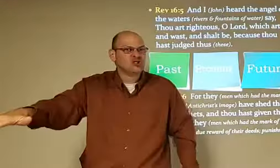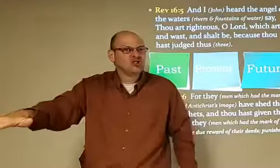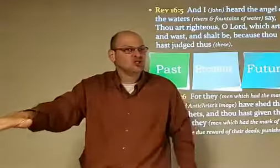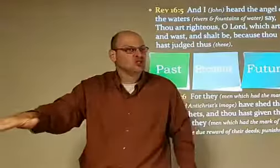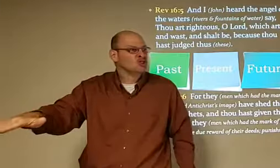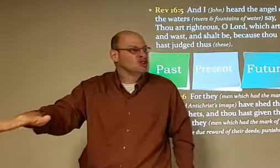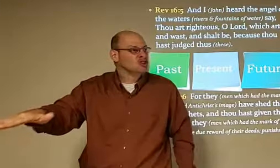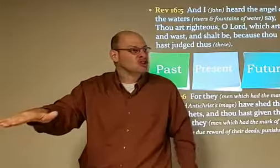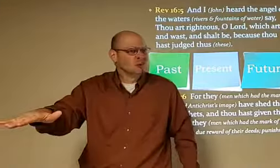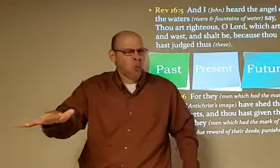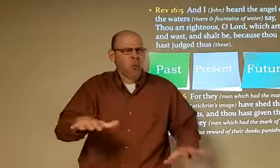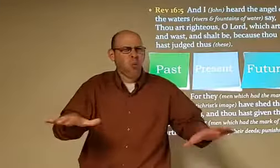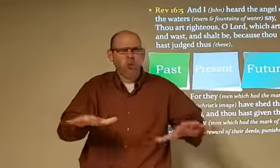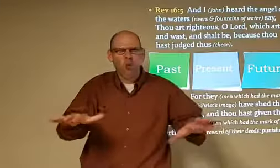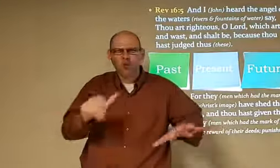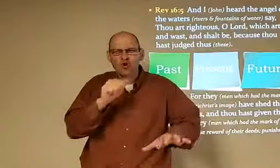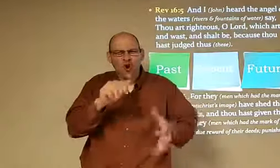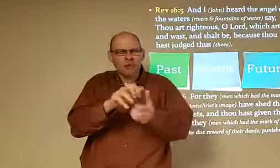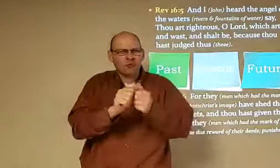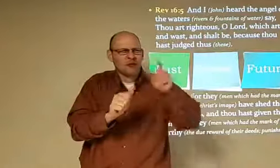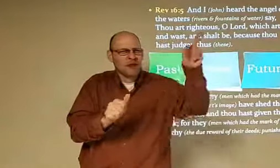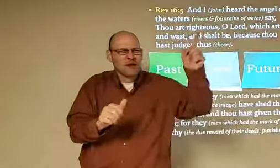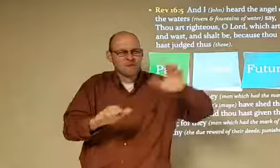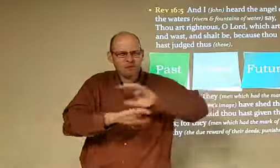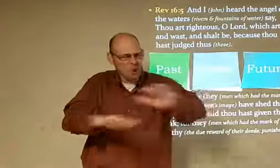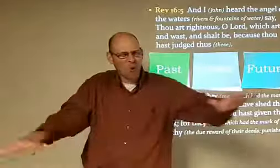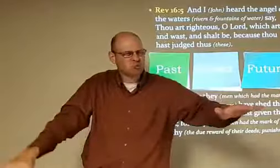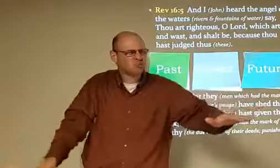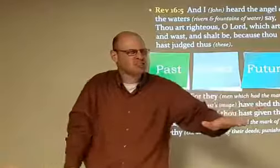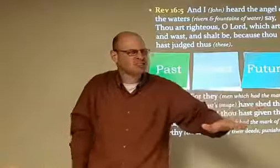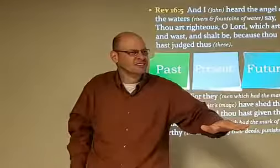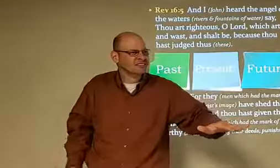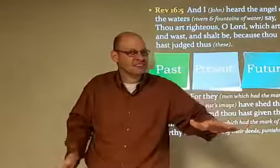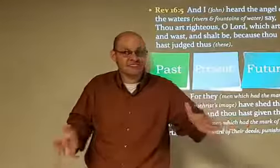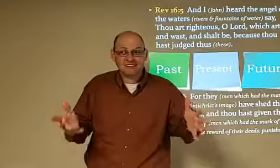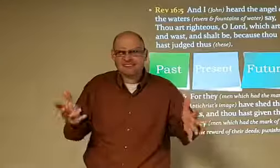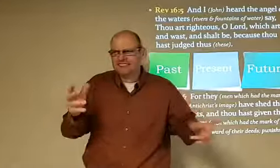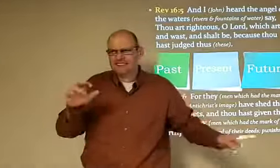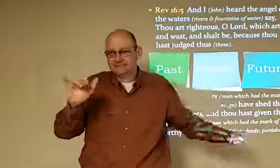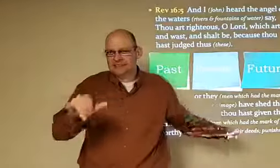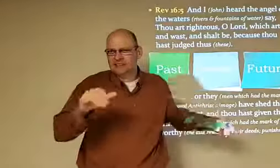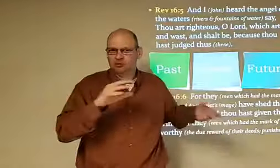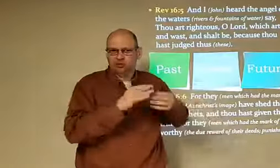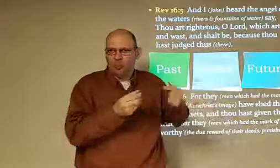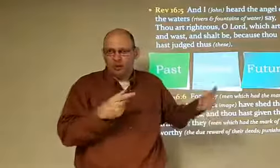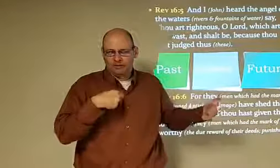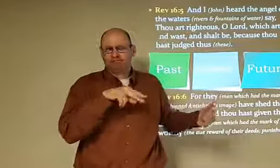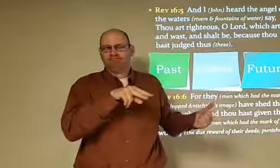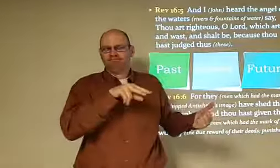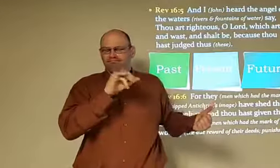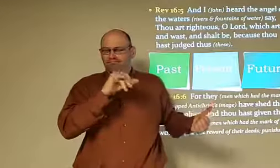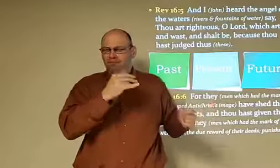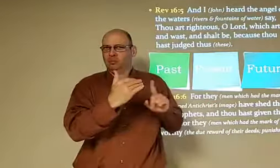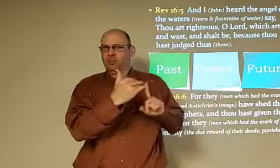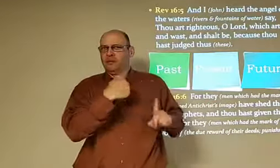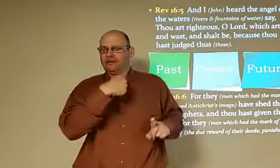Period, it's over. Oh my, don't mess with God. Does that make sense to you? That's the story that just made me think of that.